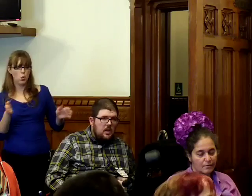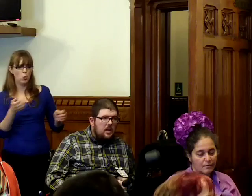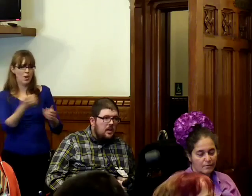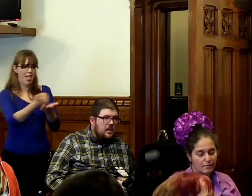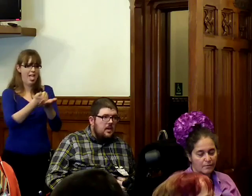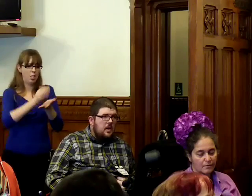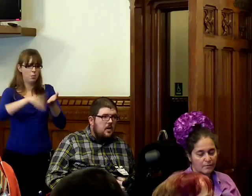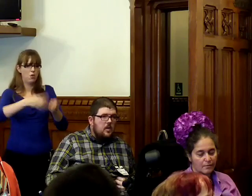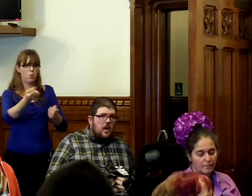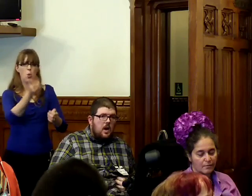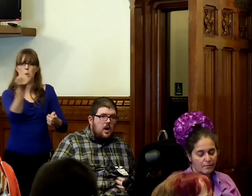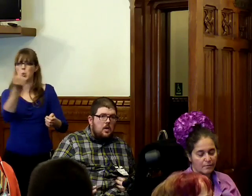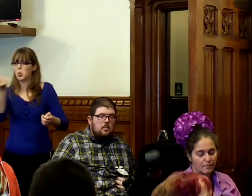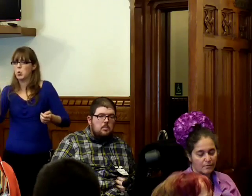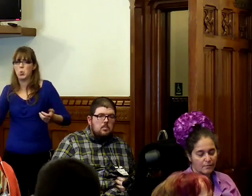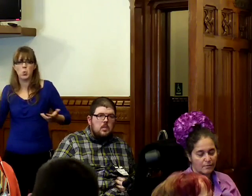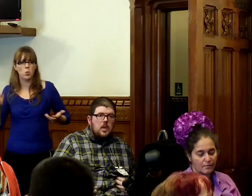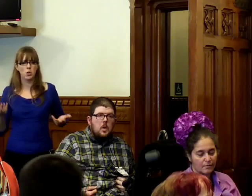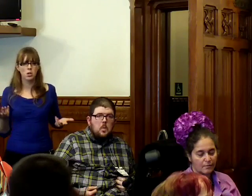us, you know.